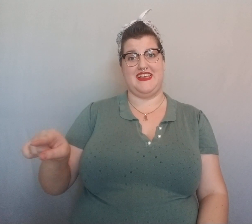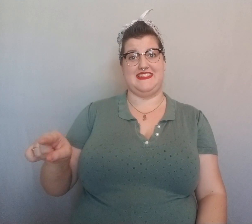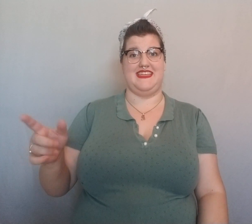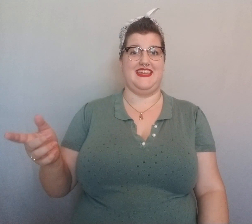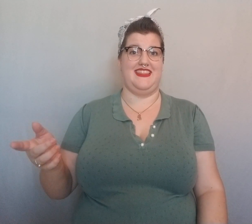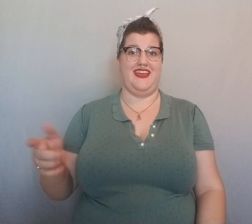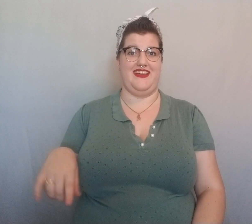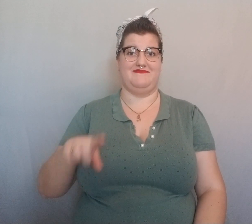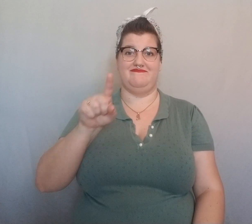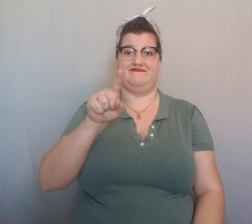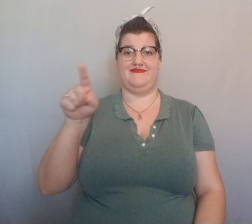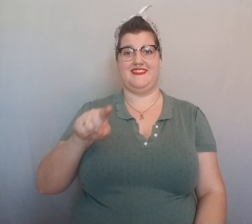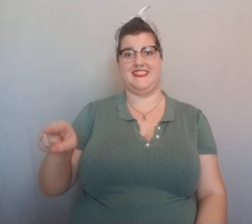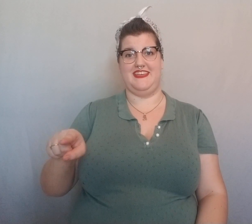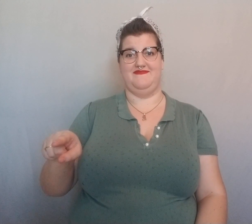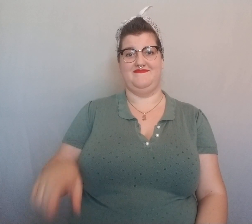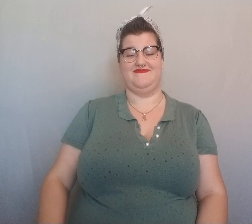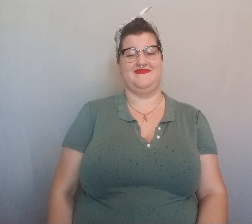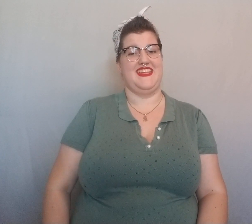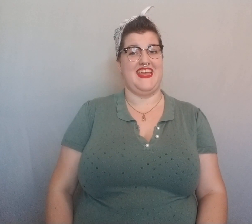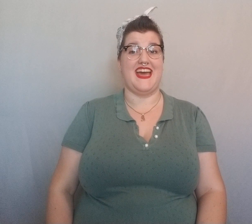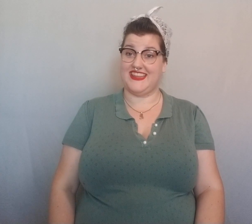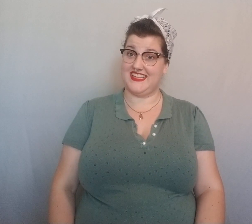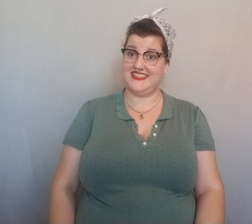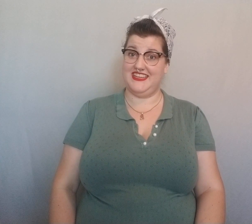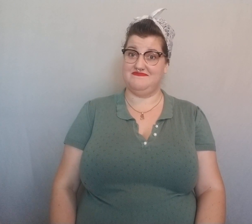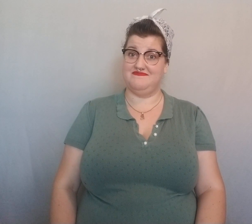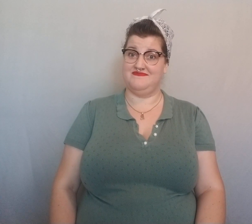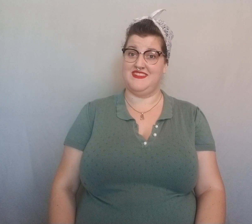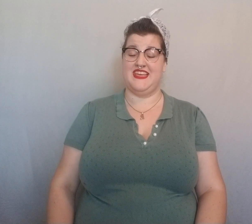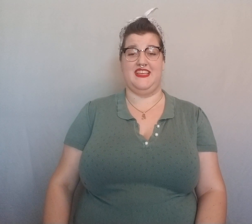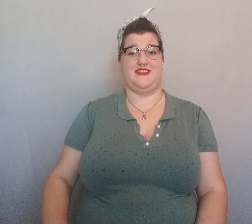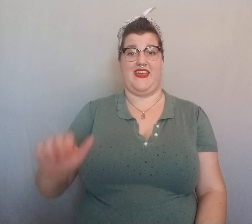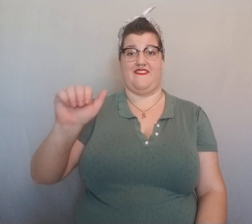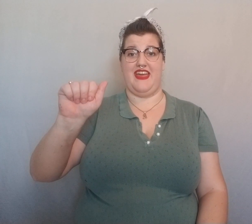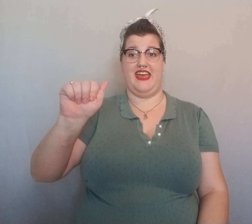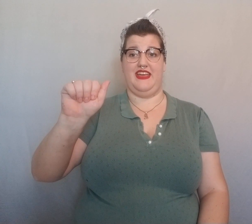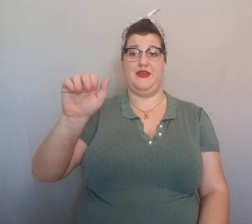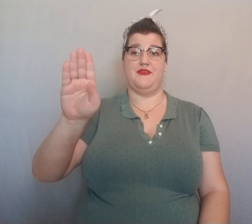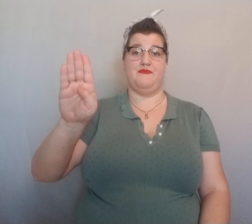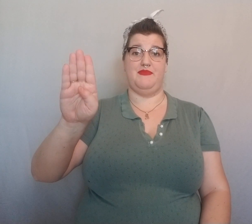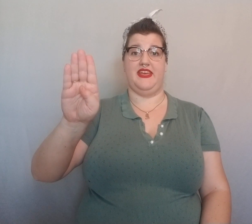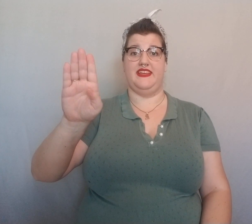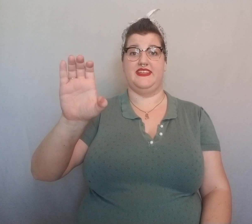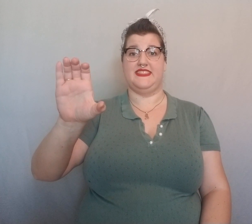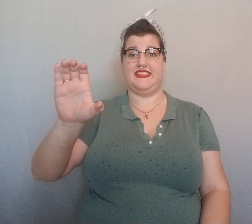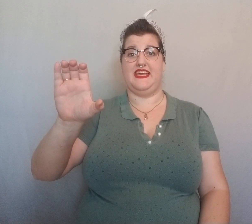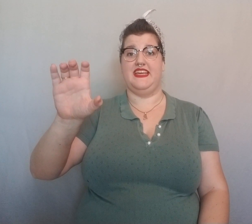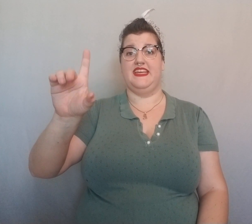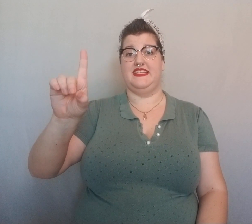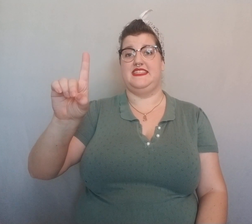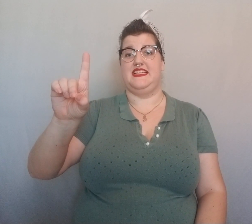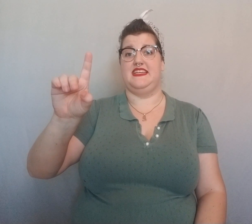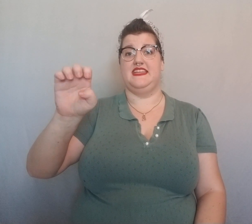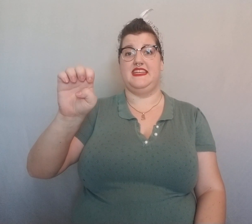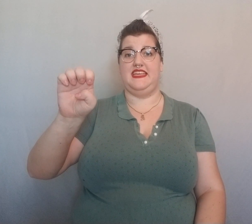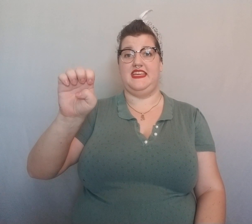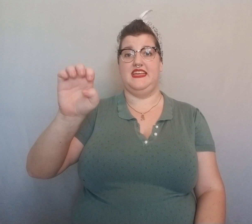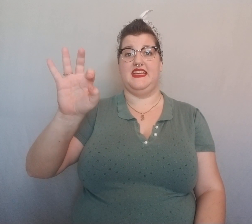Z in the air. Z. And that's it. So we have A, B, C, D, E,